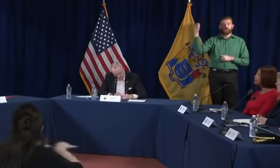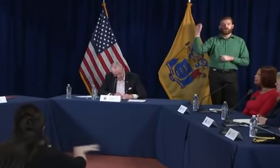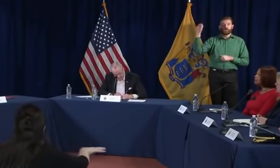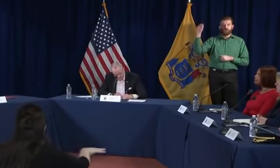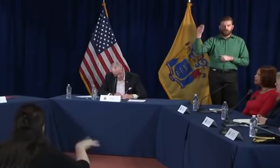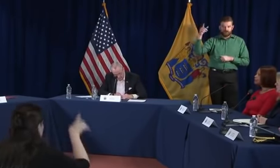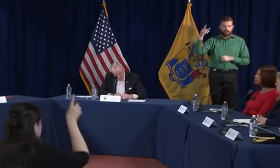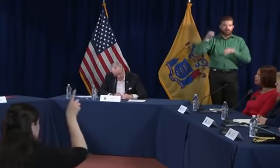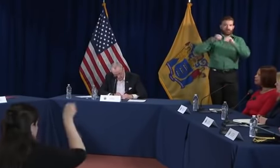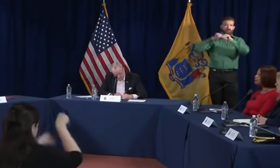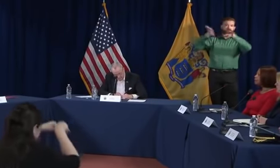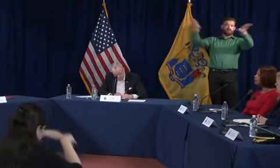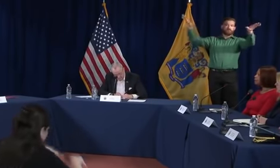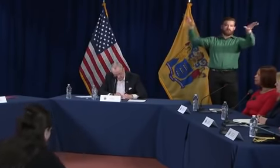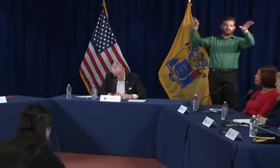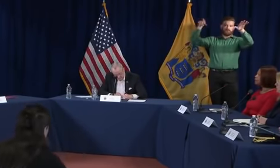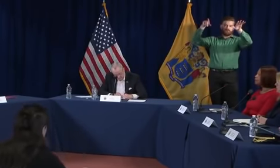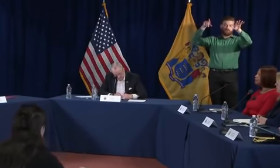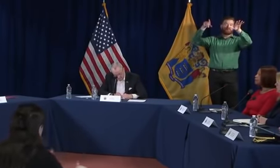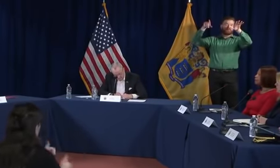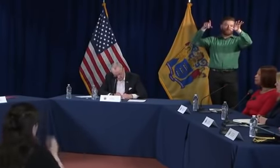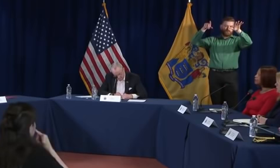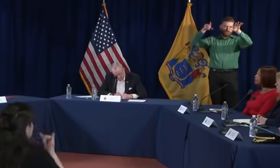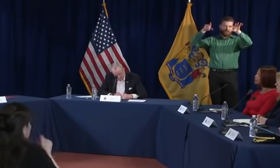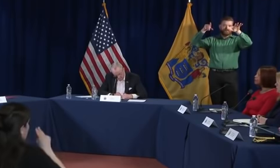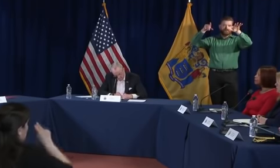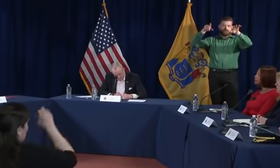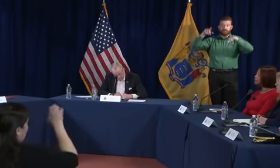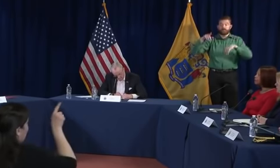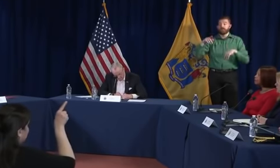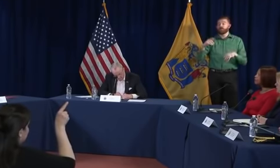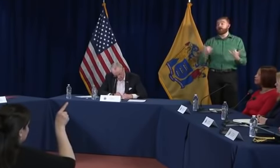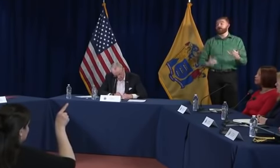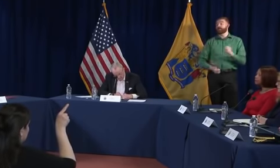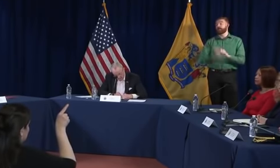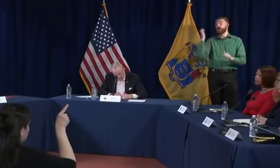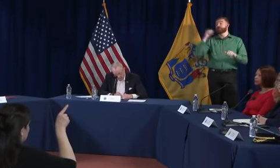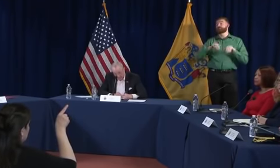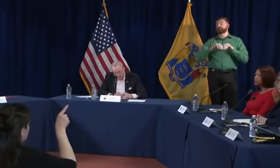anticipate that it's going to be a statewide issue before long.